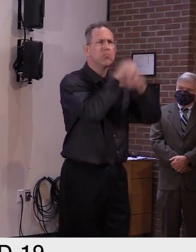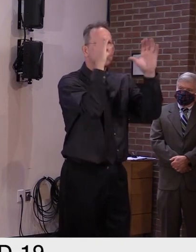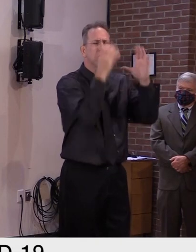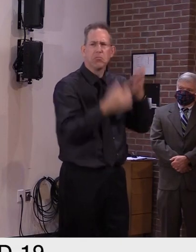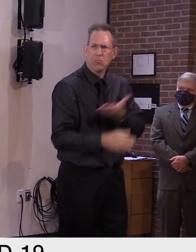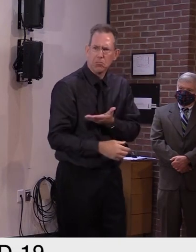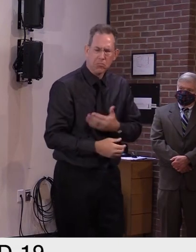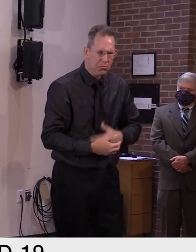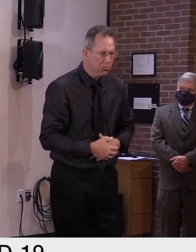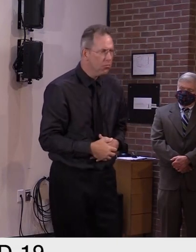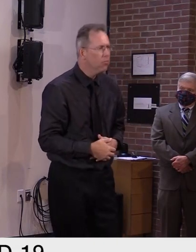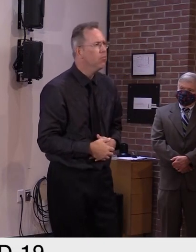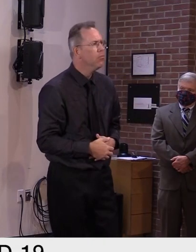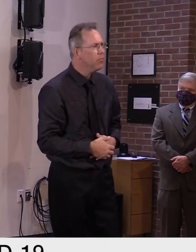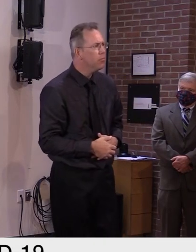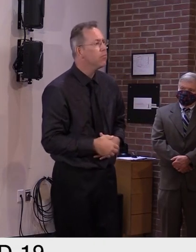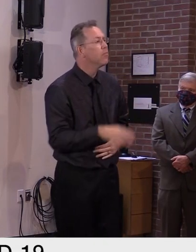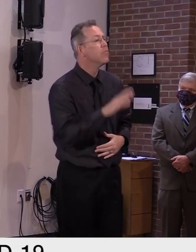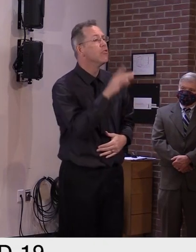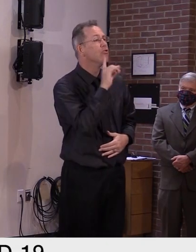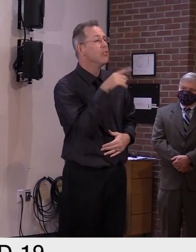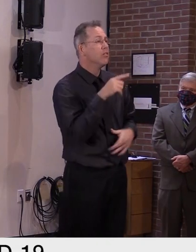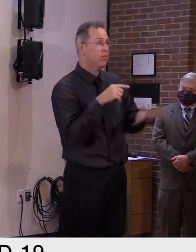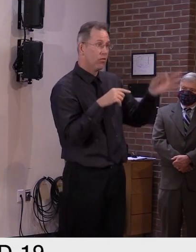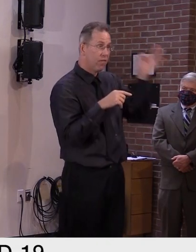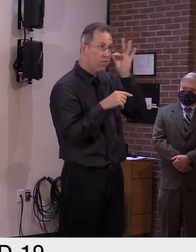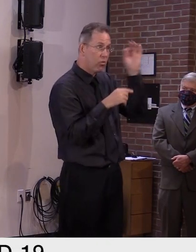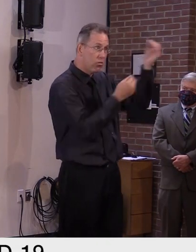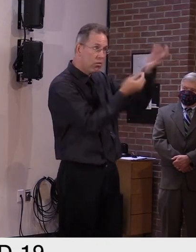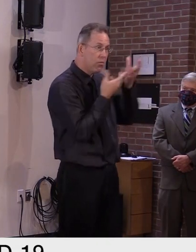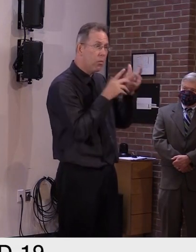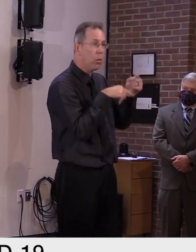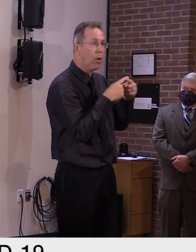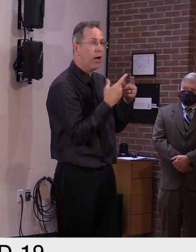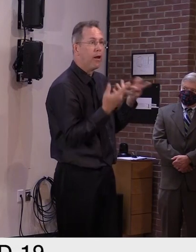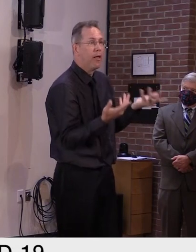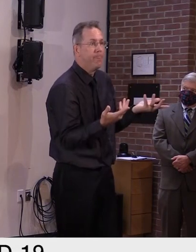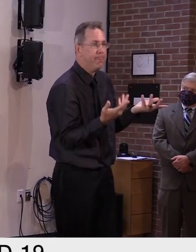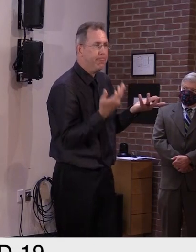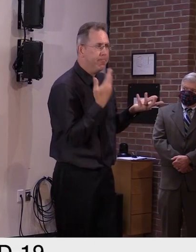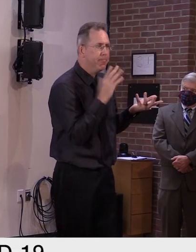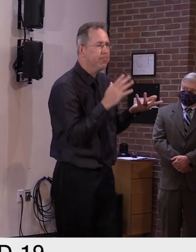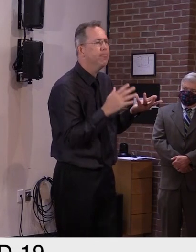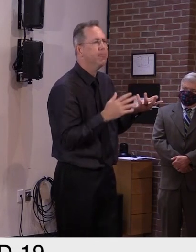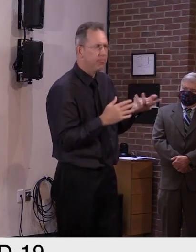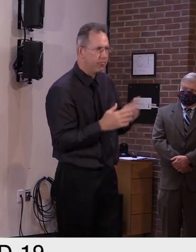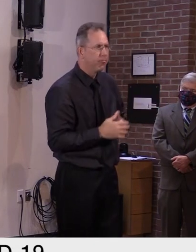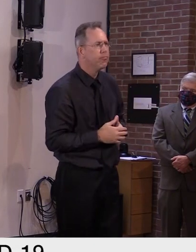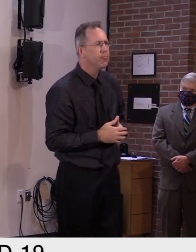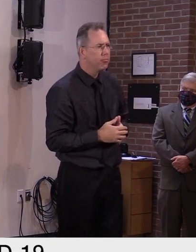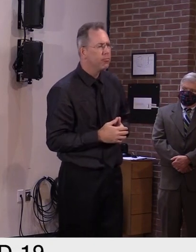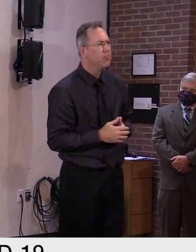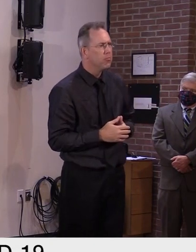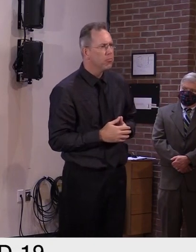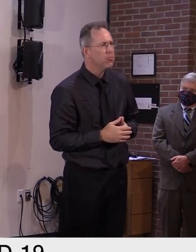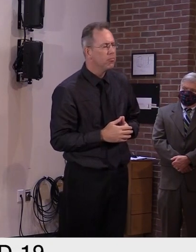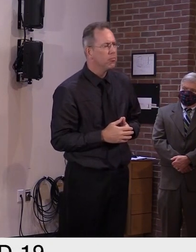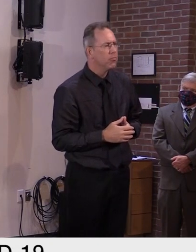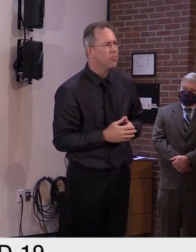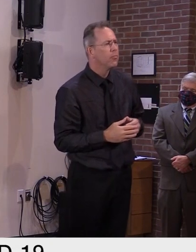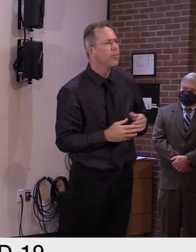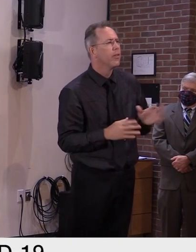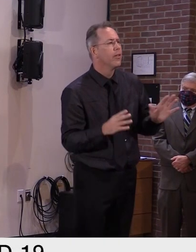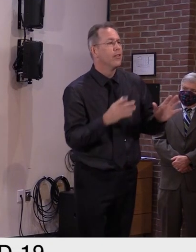since early summer in terms of a vaccination plan. We've answered the